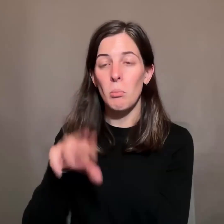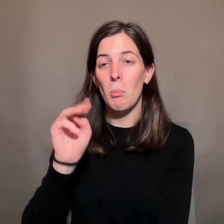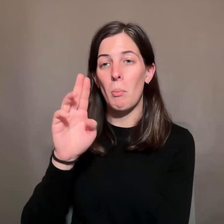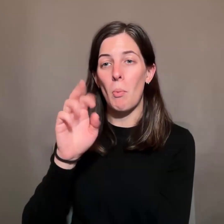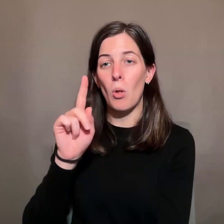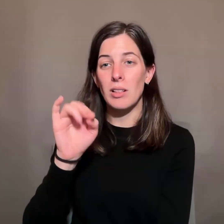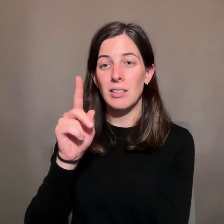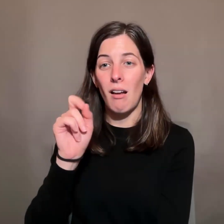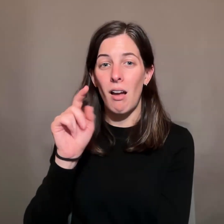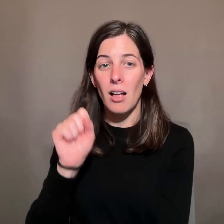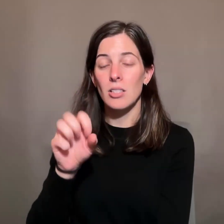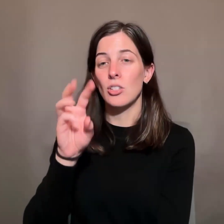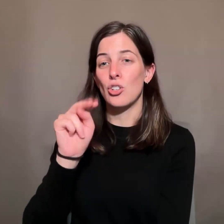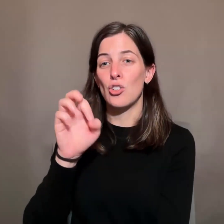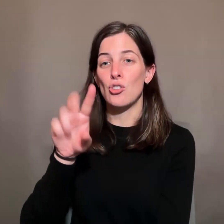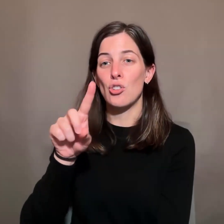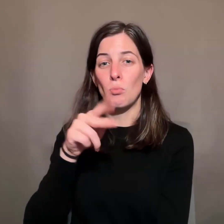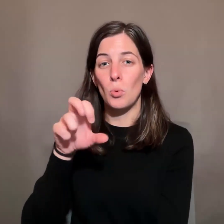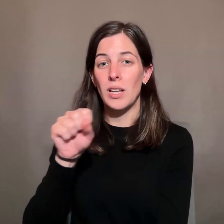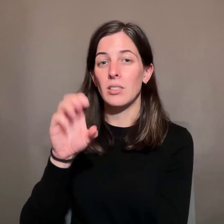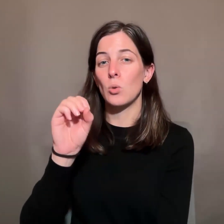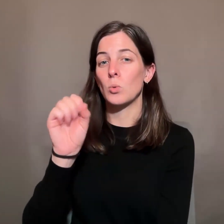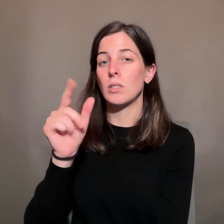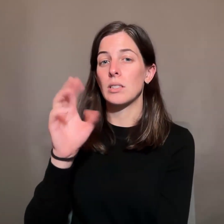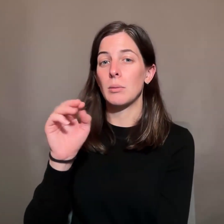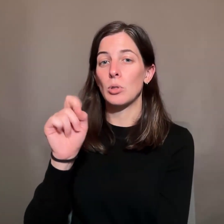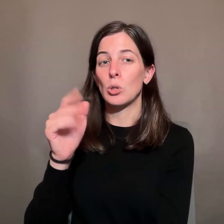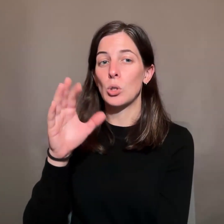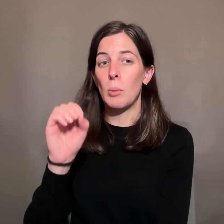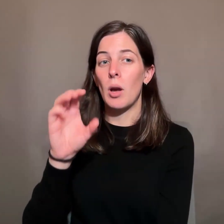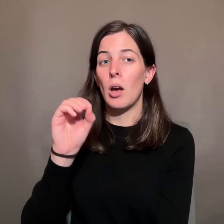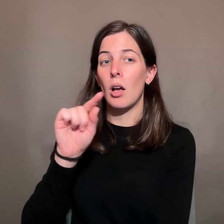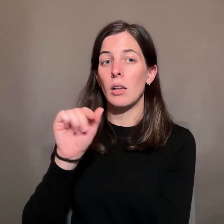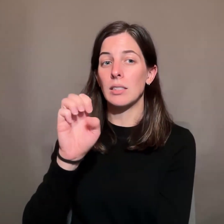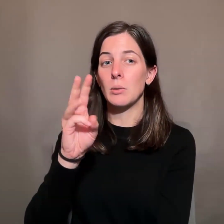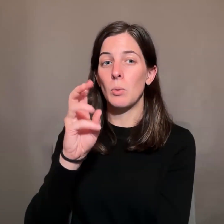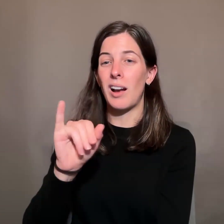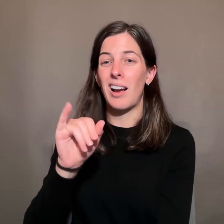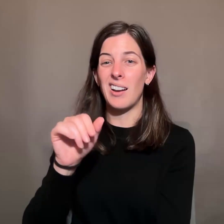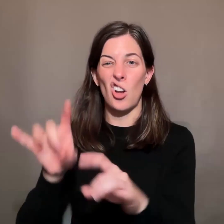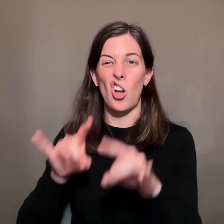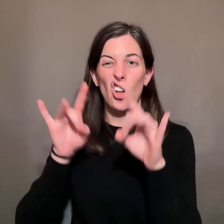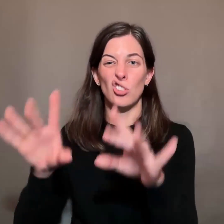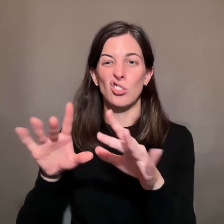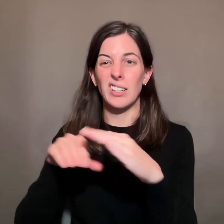NerdPress, OSAM Studio, AusEY, Australian Web Accessibility Initiative, Progress